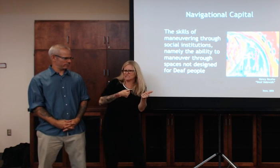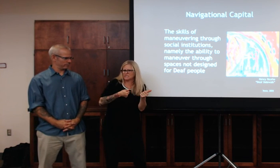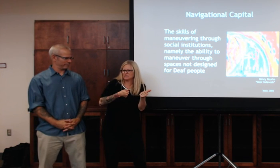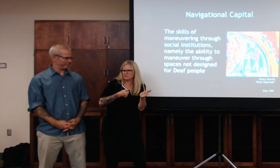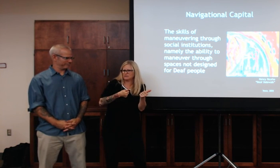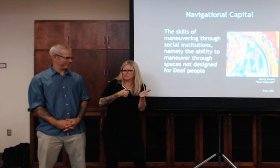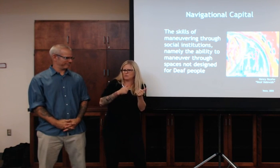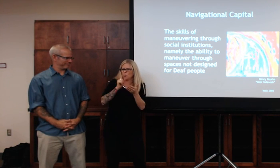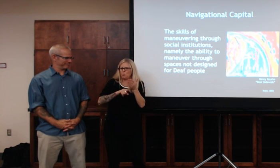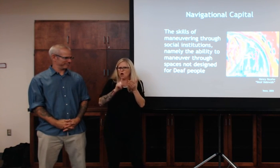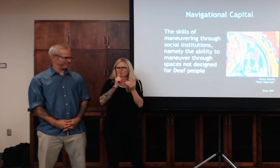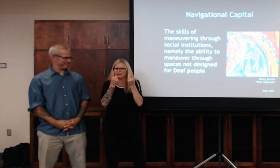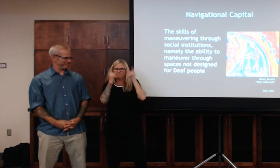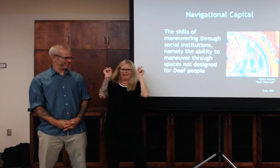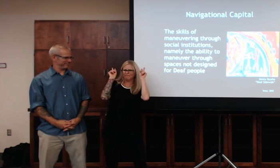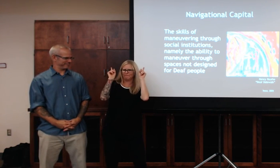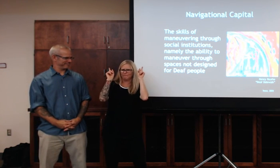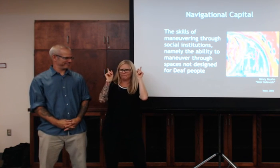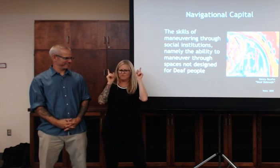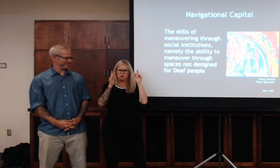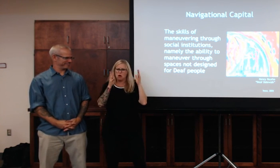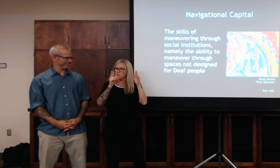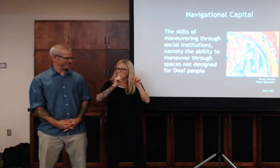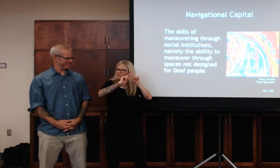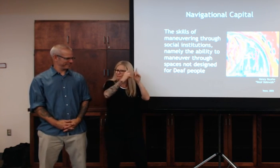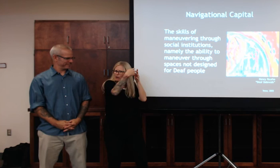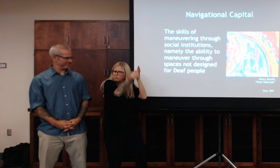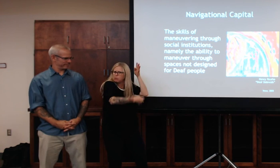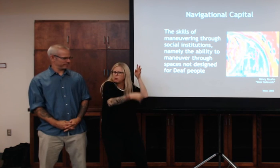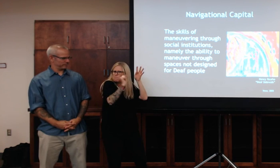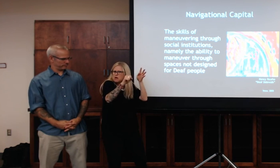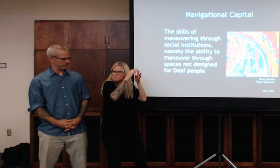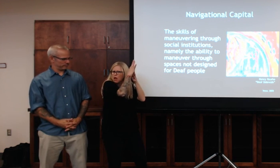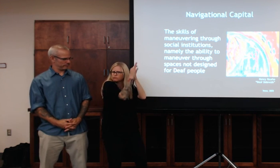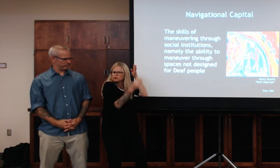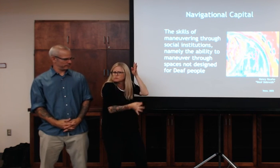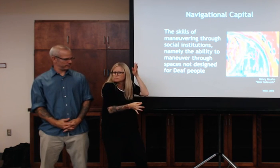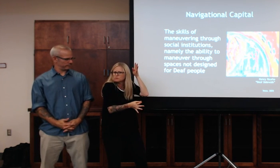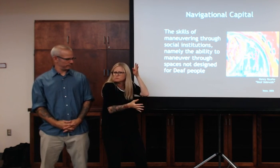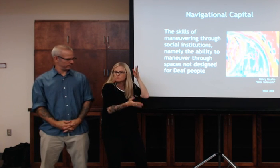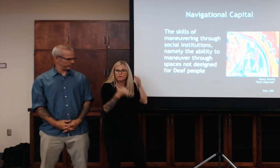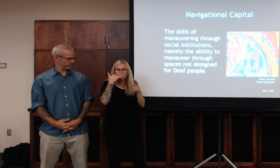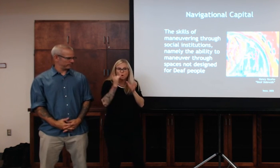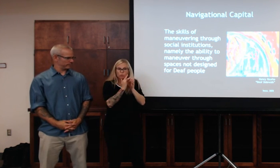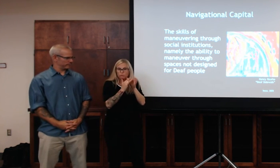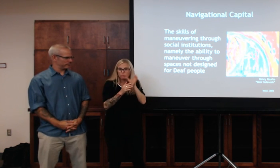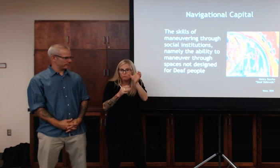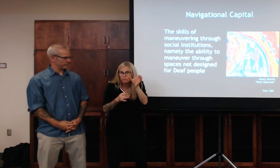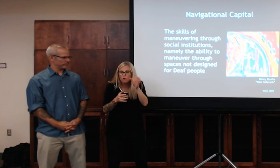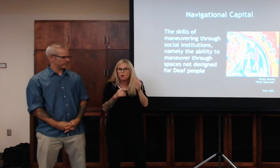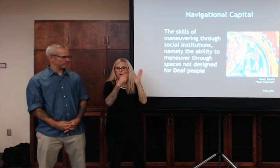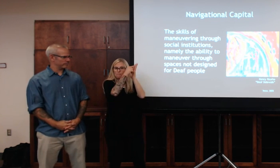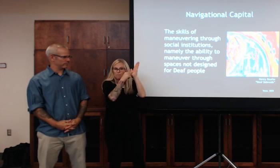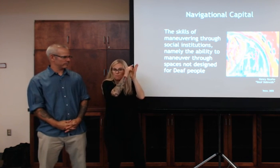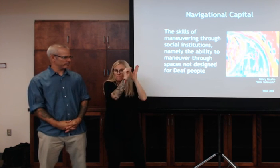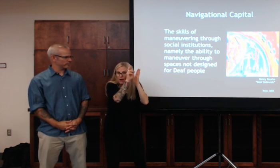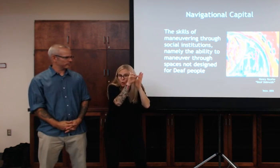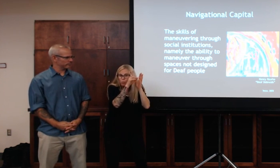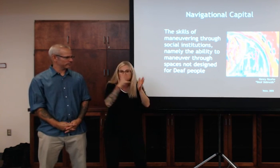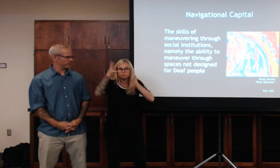most efficient way, what is the most effective way. So there's a variety of different options they have to choose from. It could be ordering from their phone, pointing to